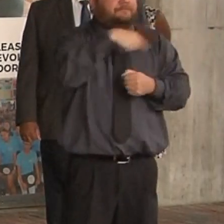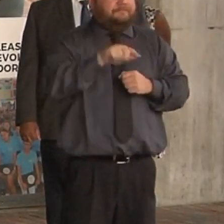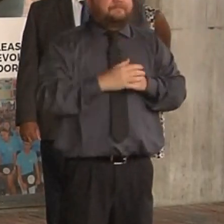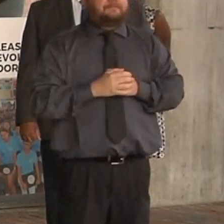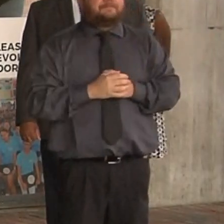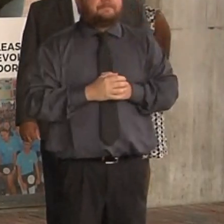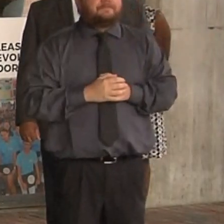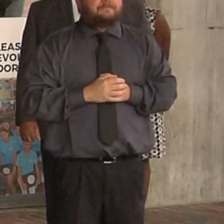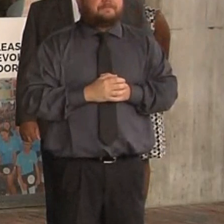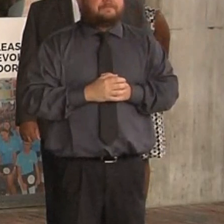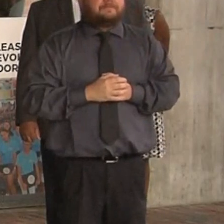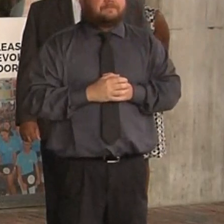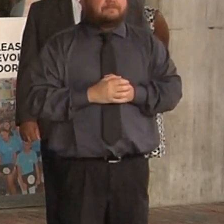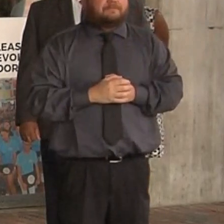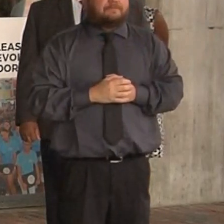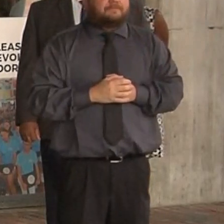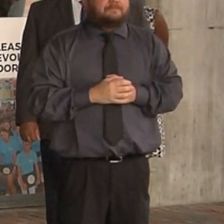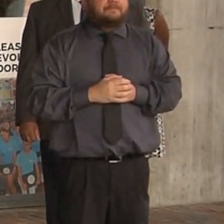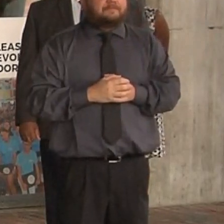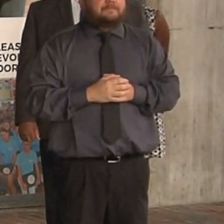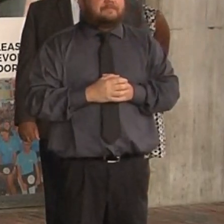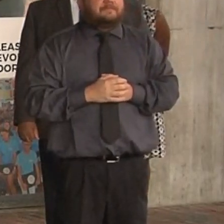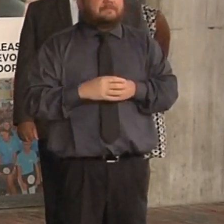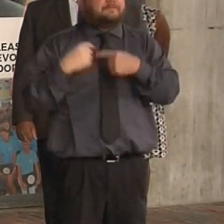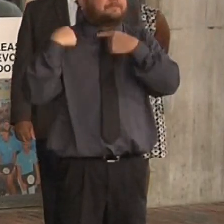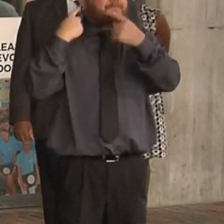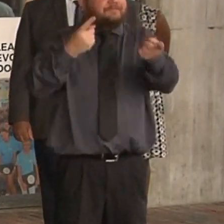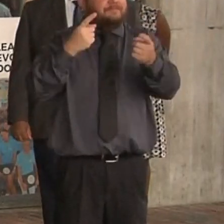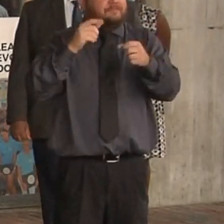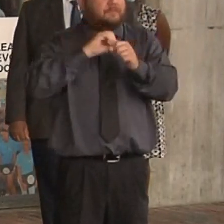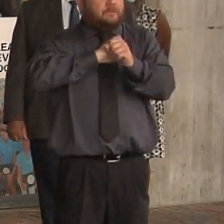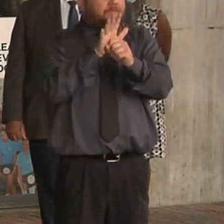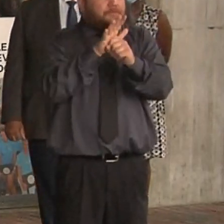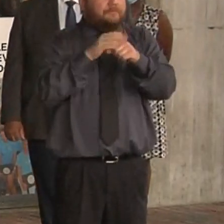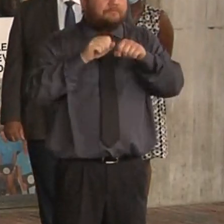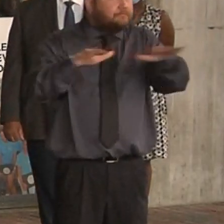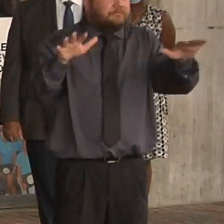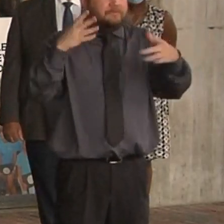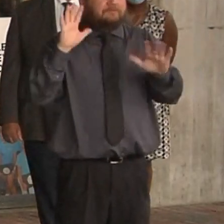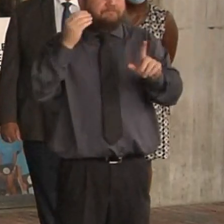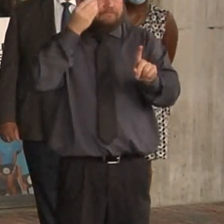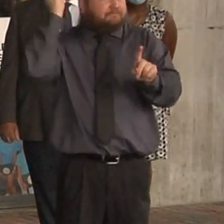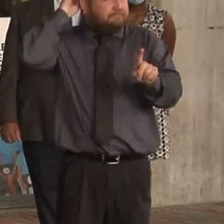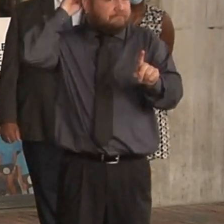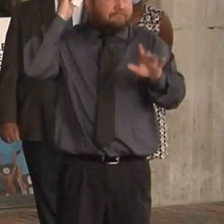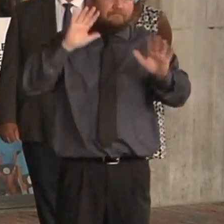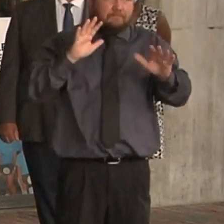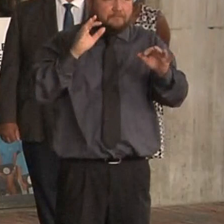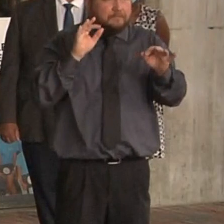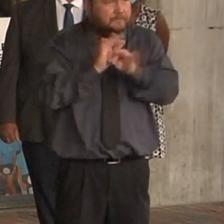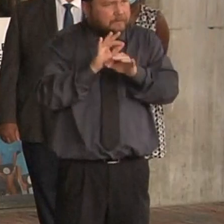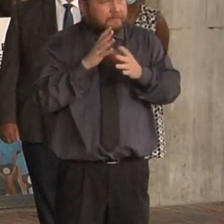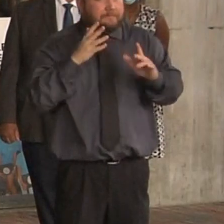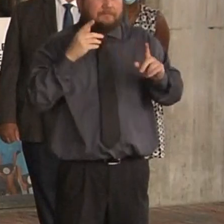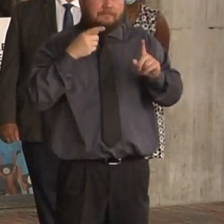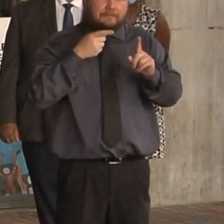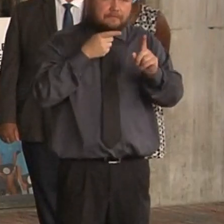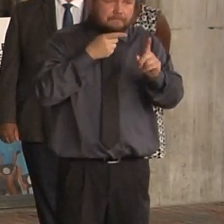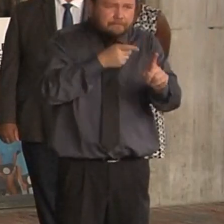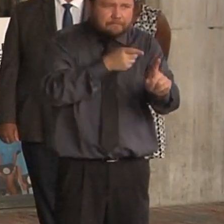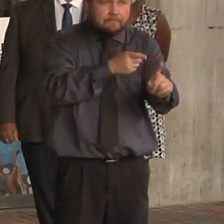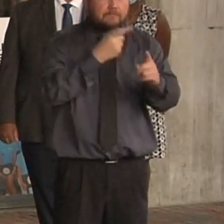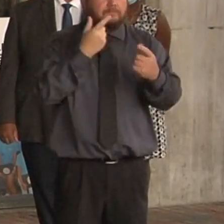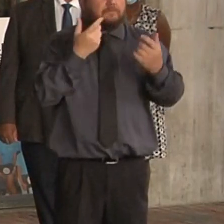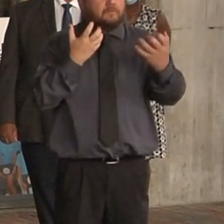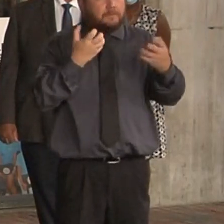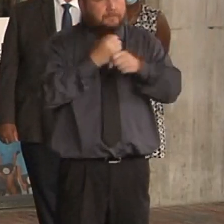recovery. Whether we're fighting the COVID virus or the virus of racism, we are going to